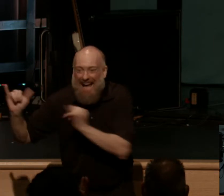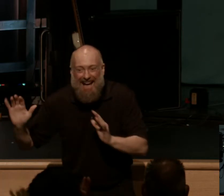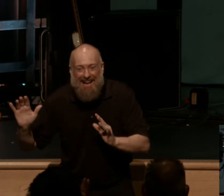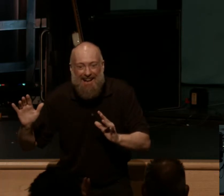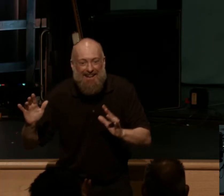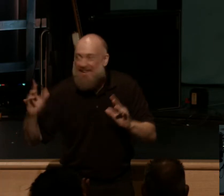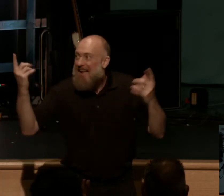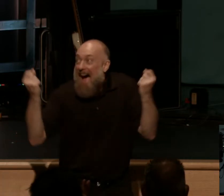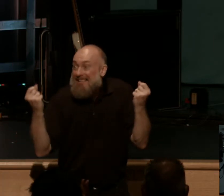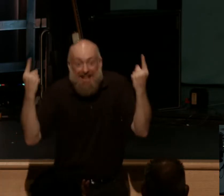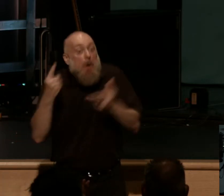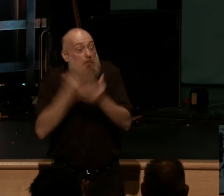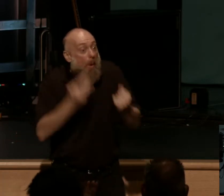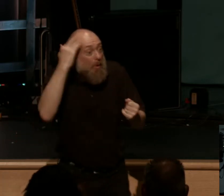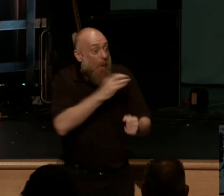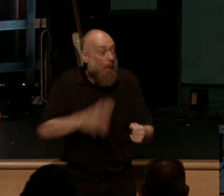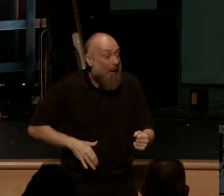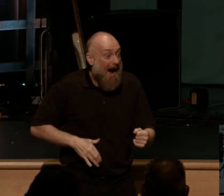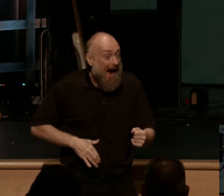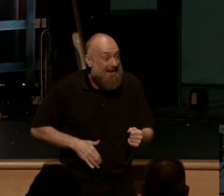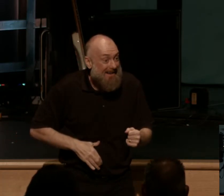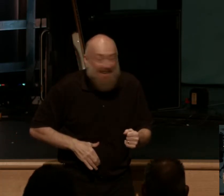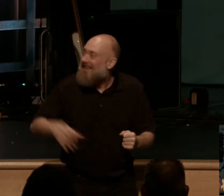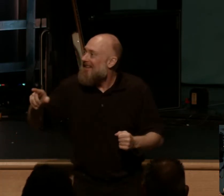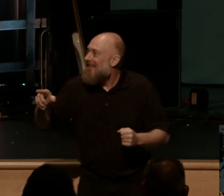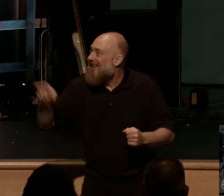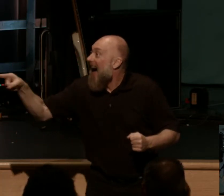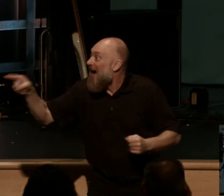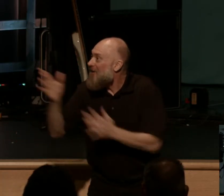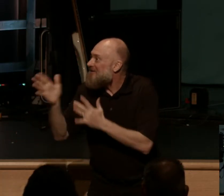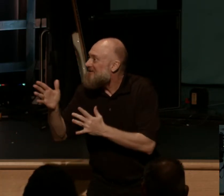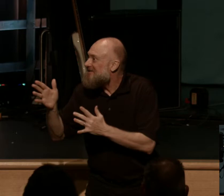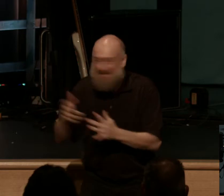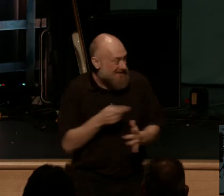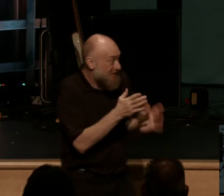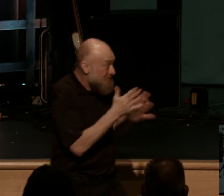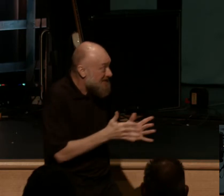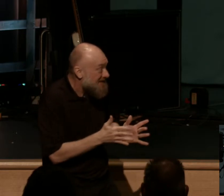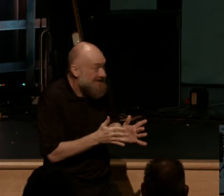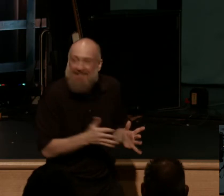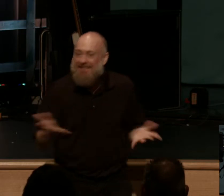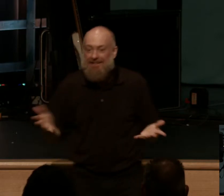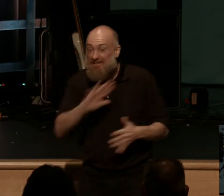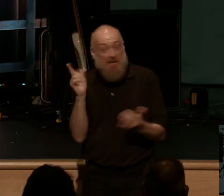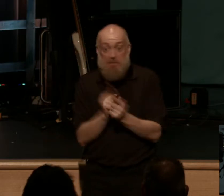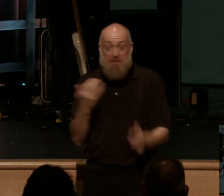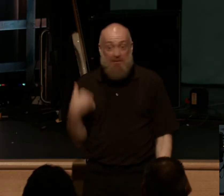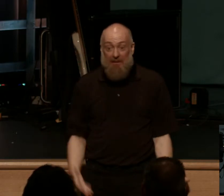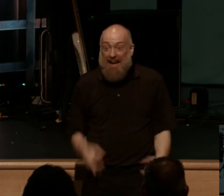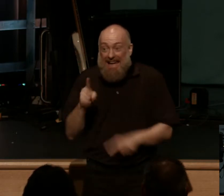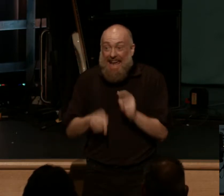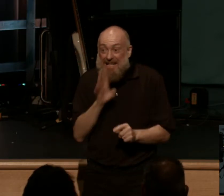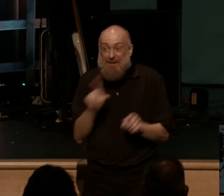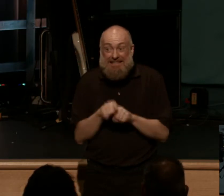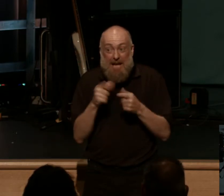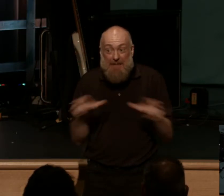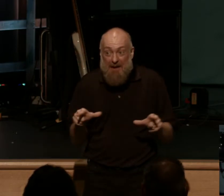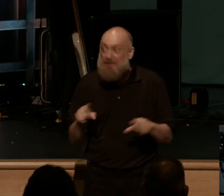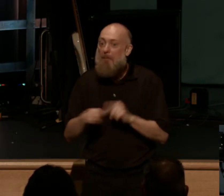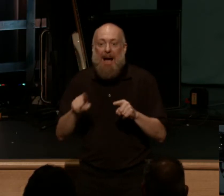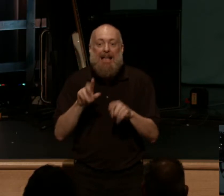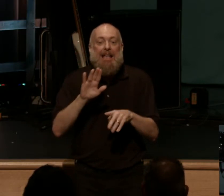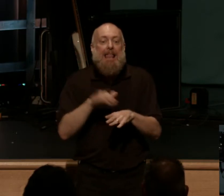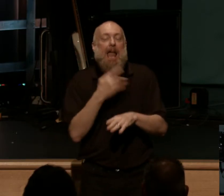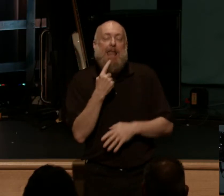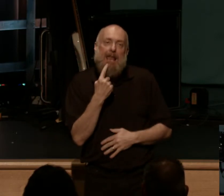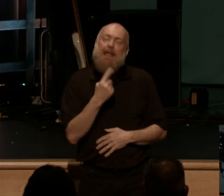understand. They both know Christ. They stop. The light goes on. They embrace. They hug. Never met. Can't speak the same language, but they speak the